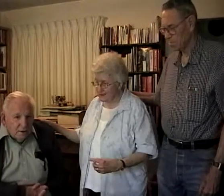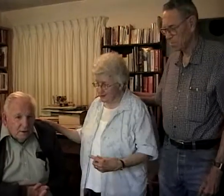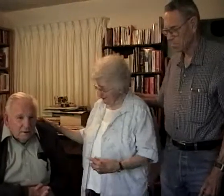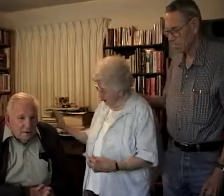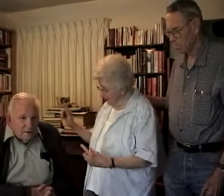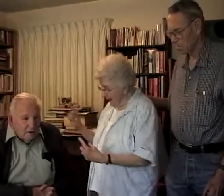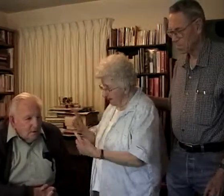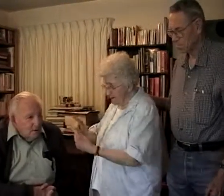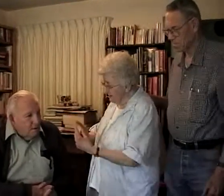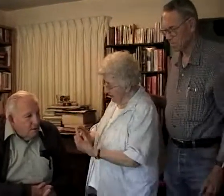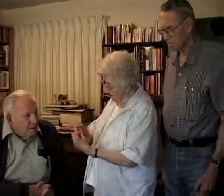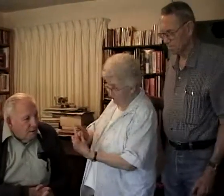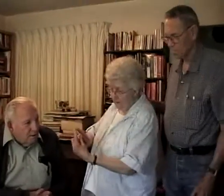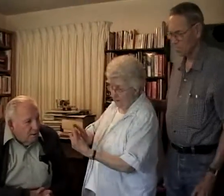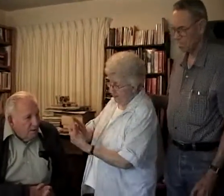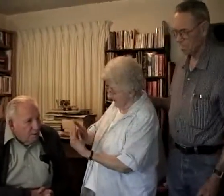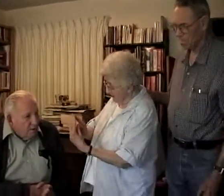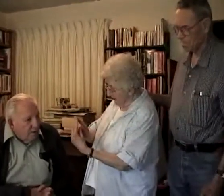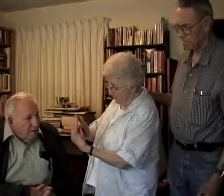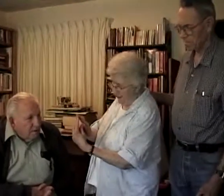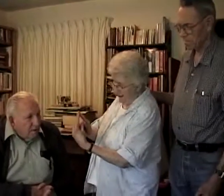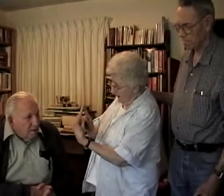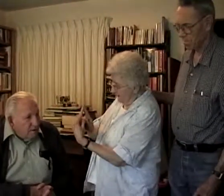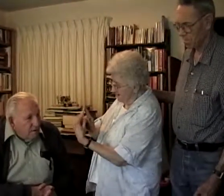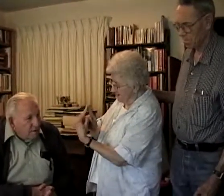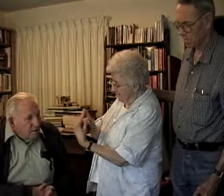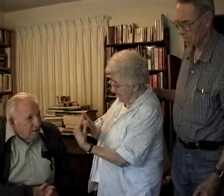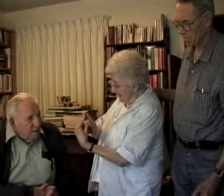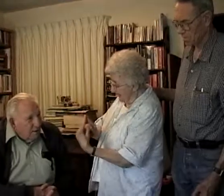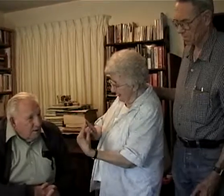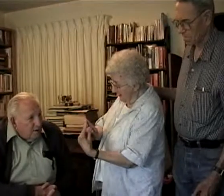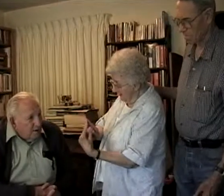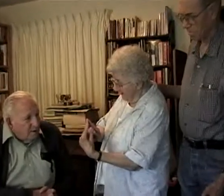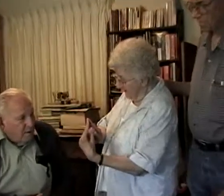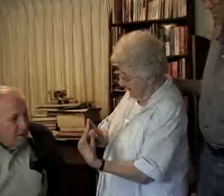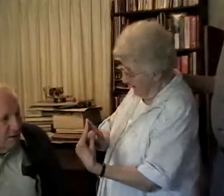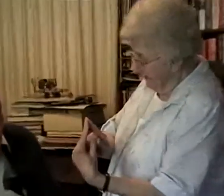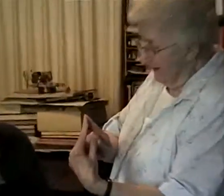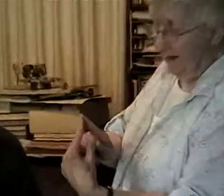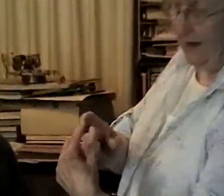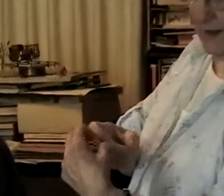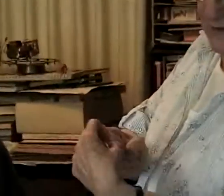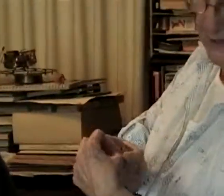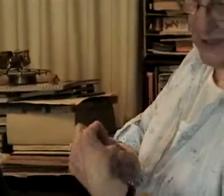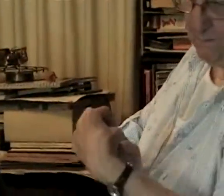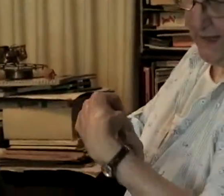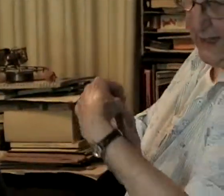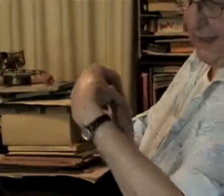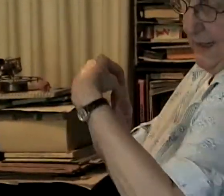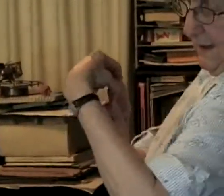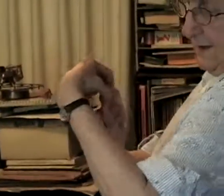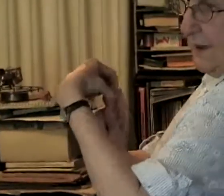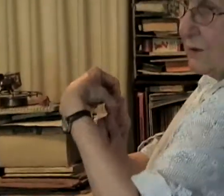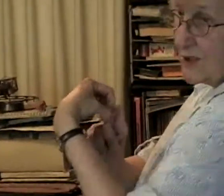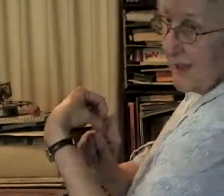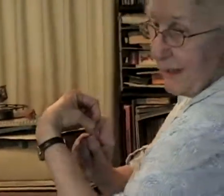a two-handed letter alphabet. This is A, and this is B. It looks like a